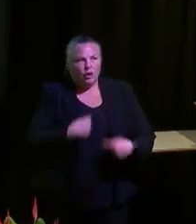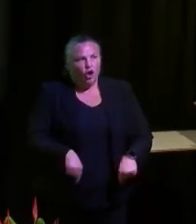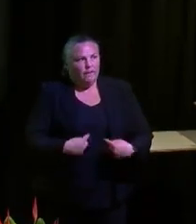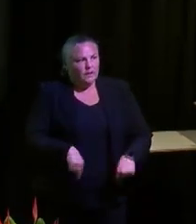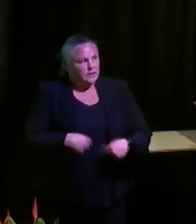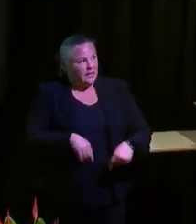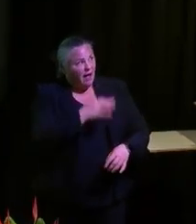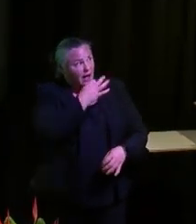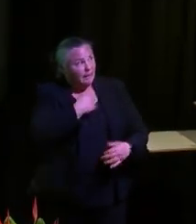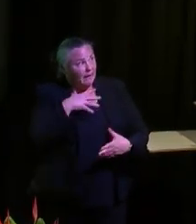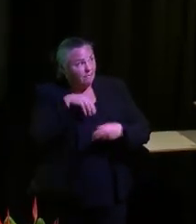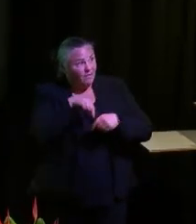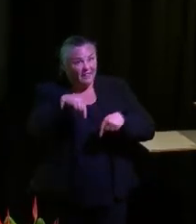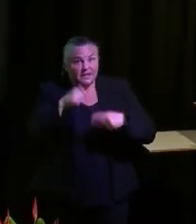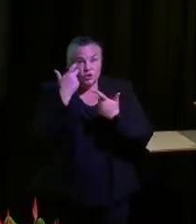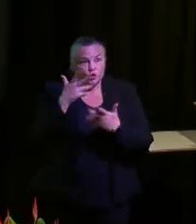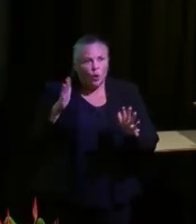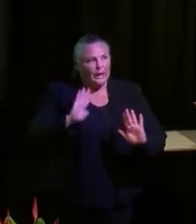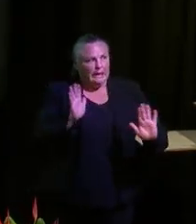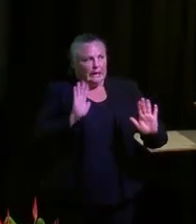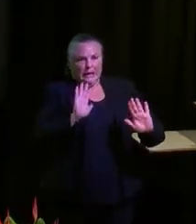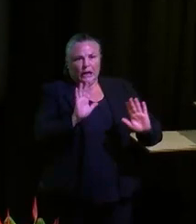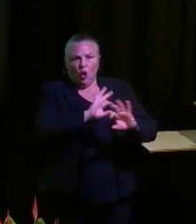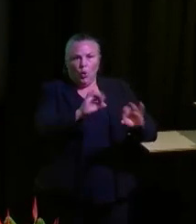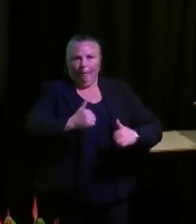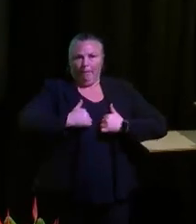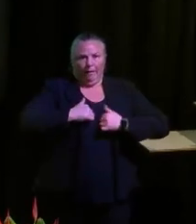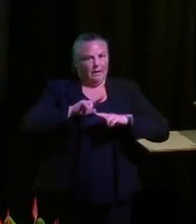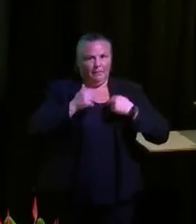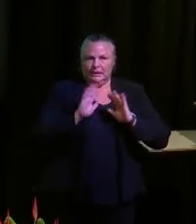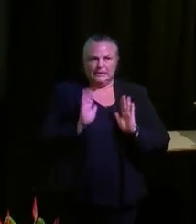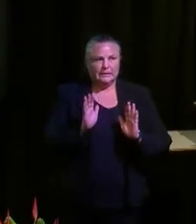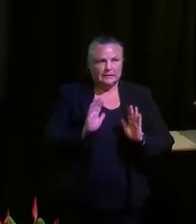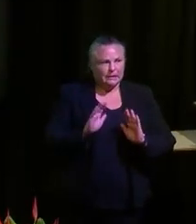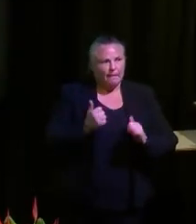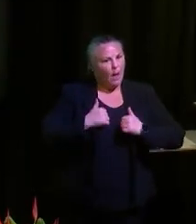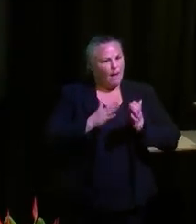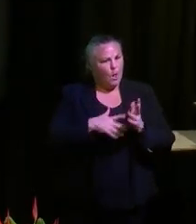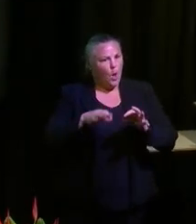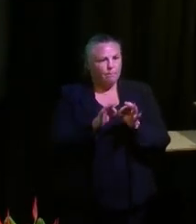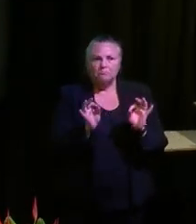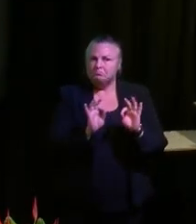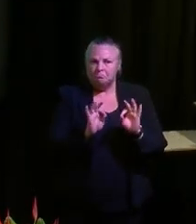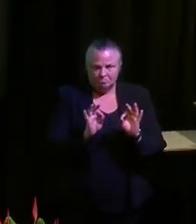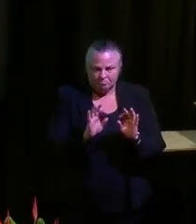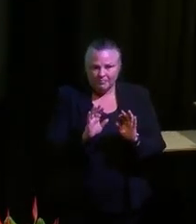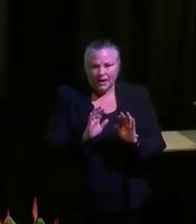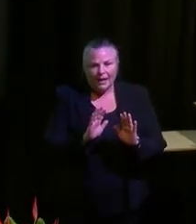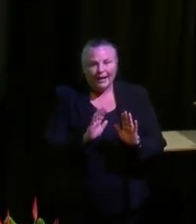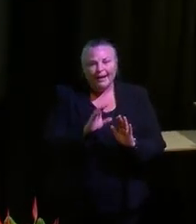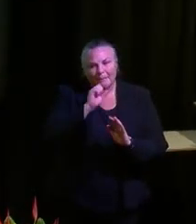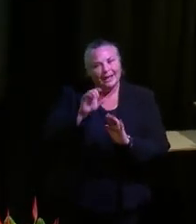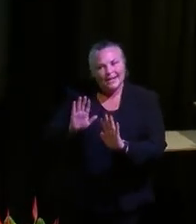be part of this show? And I was like, well, that's not, you know, that's got nothing to do with me or my family or, you know, my mob or anything like that. And he was like, no, it's